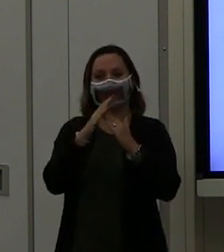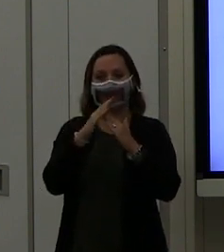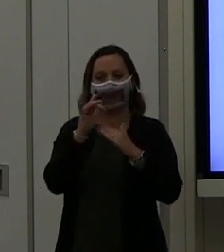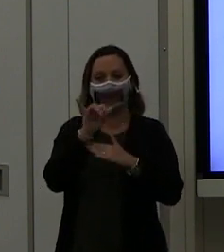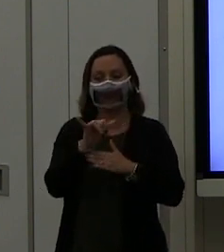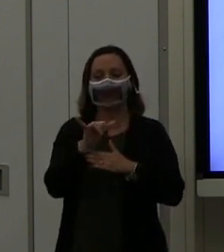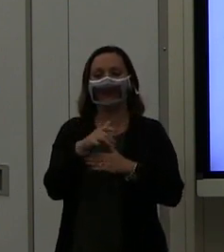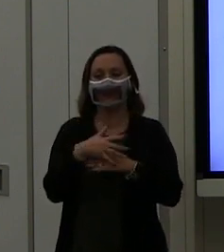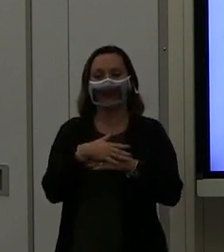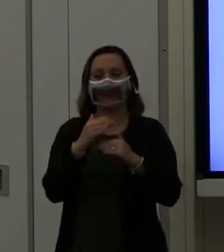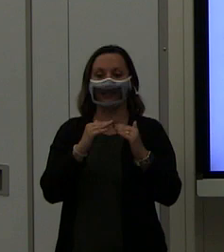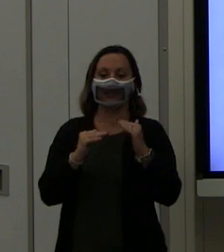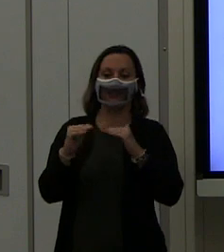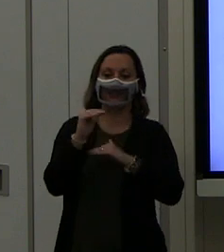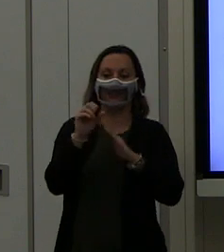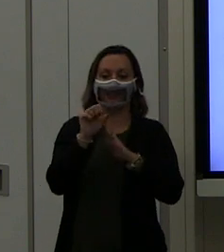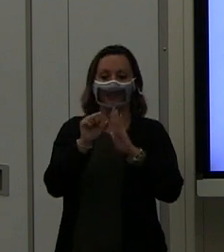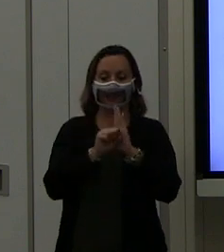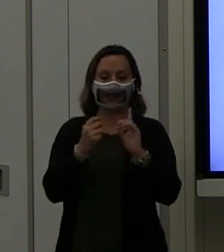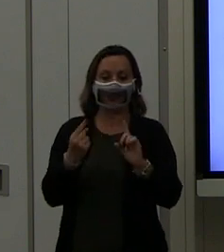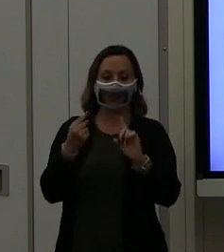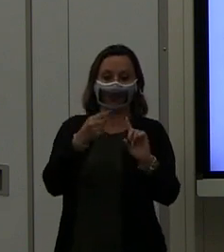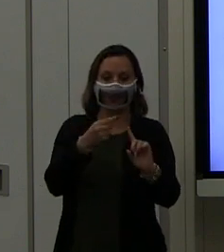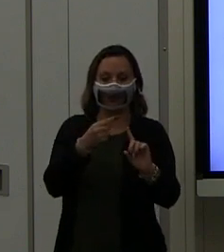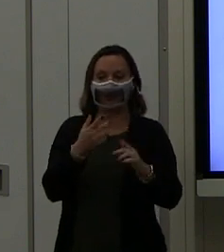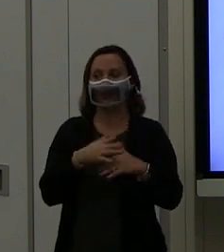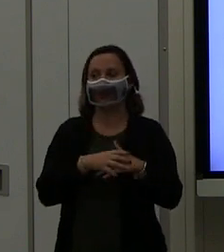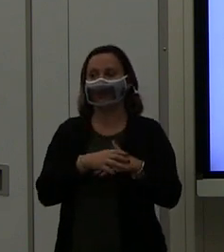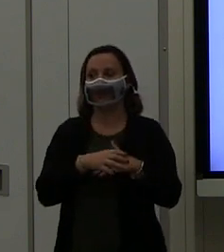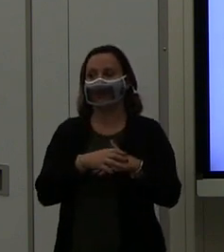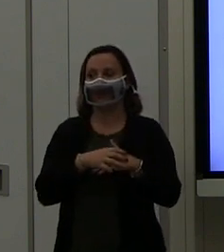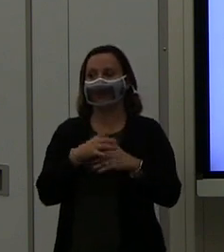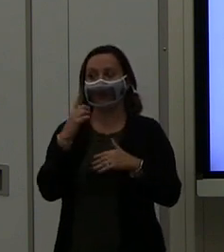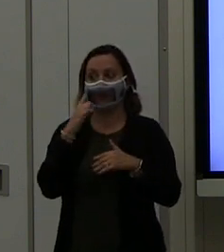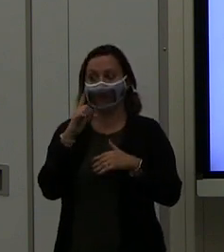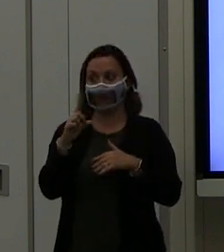exceeding the state target. For reference, the state attendance rate was